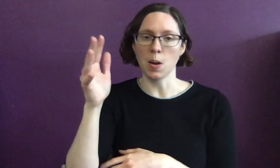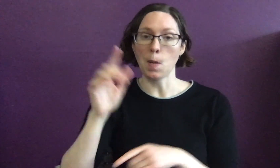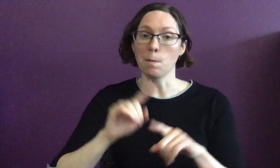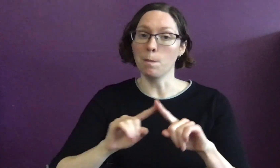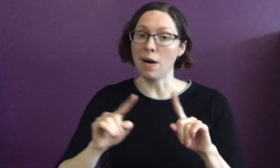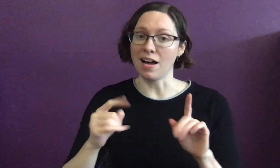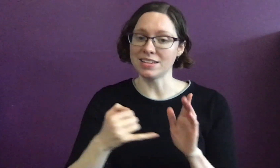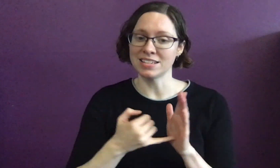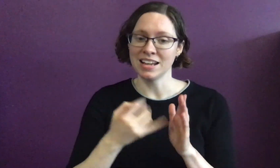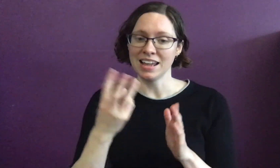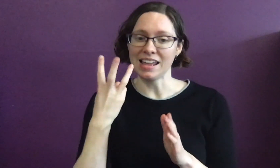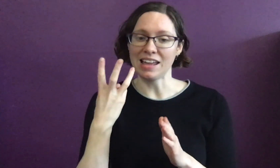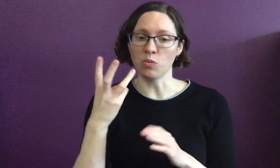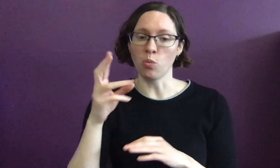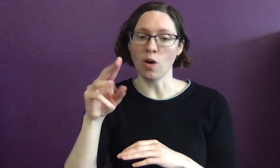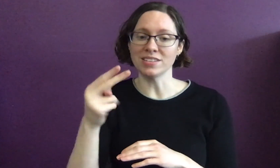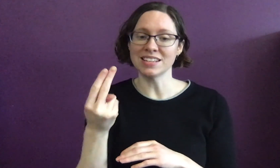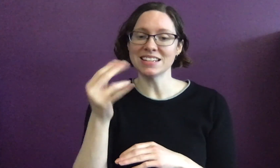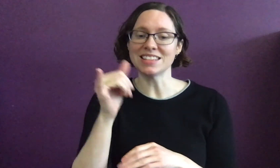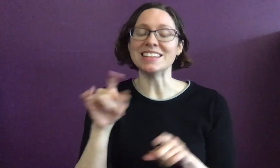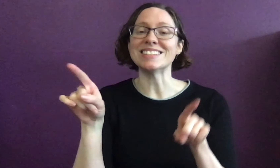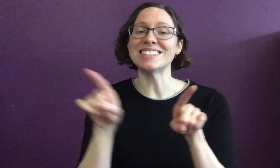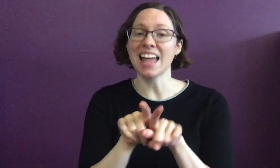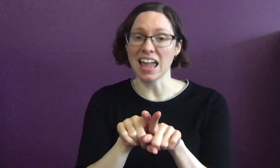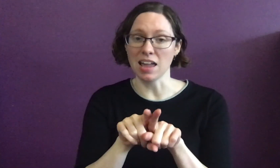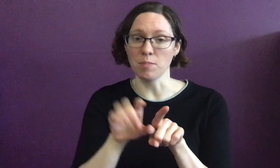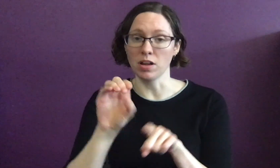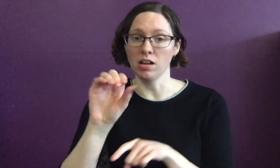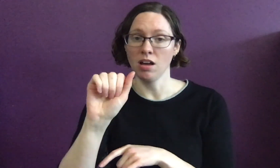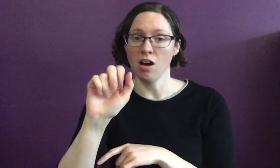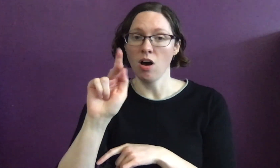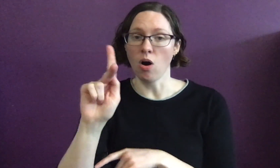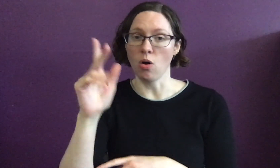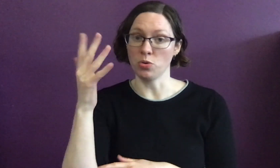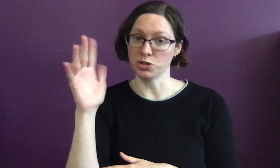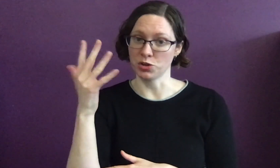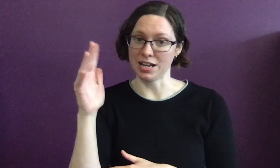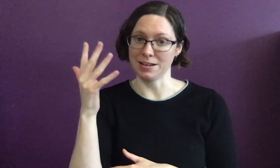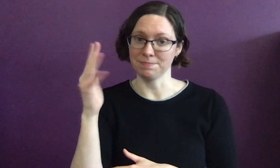but it wasn't the same oak tree.